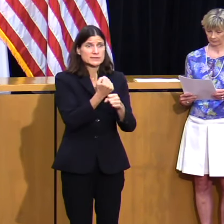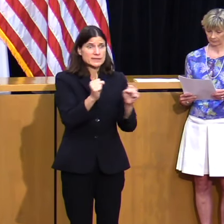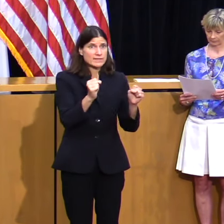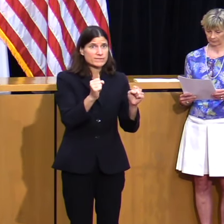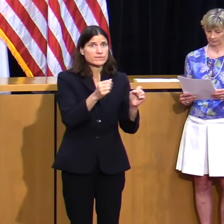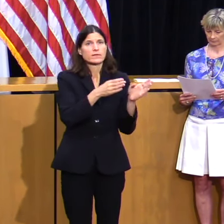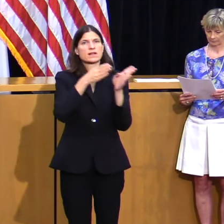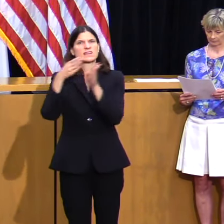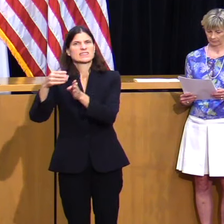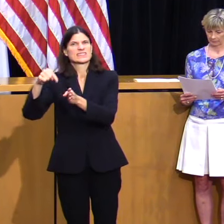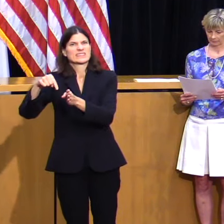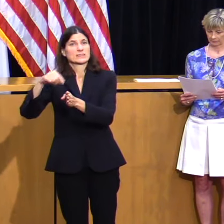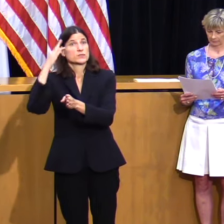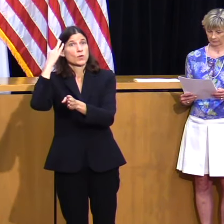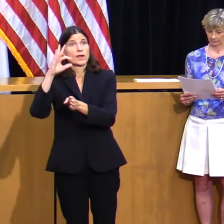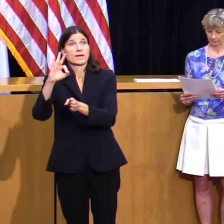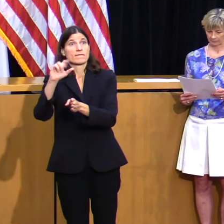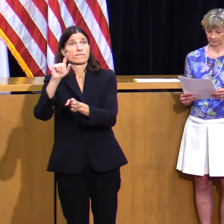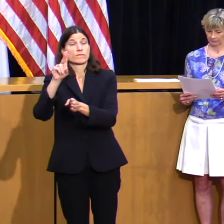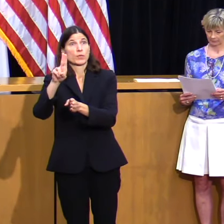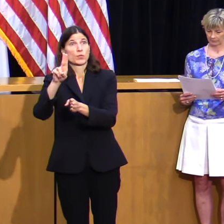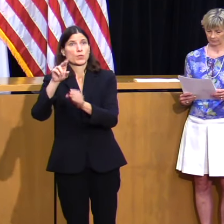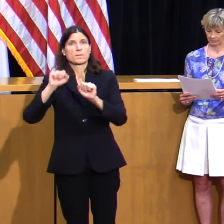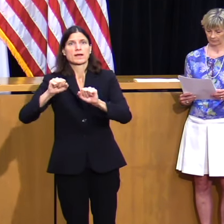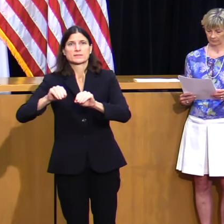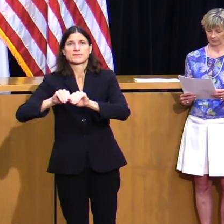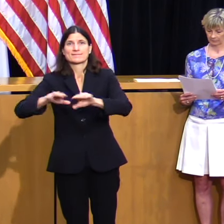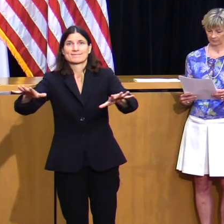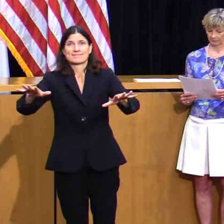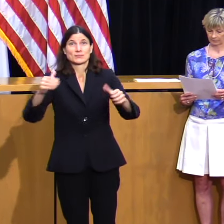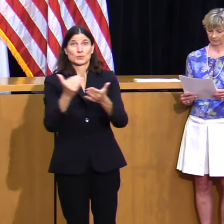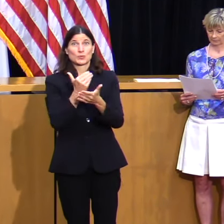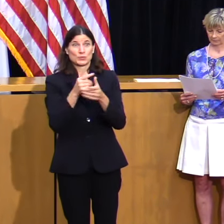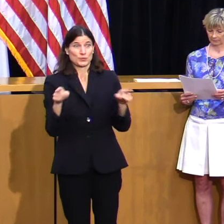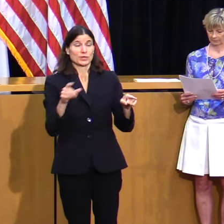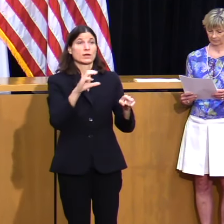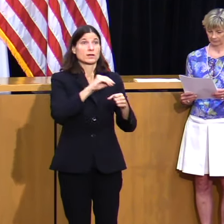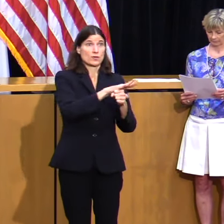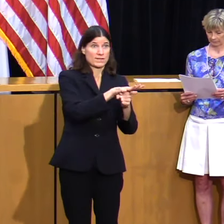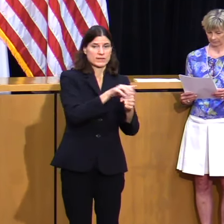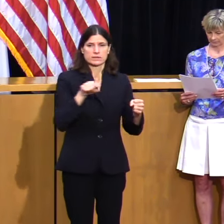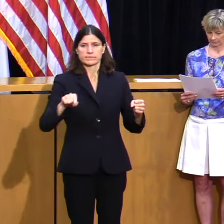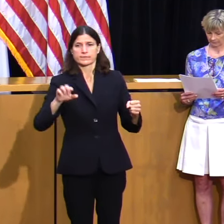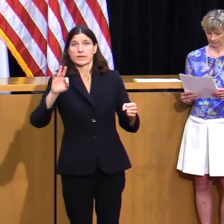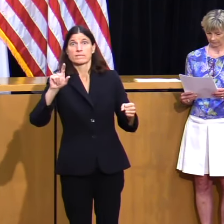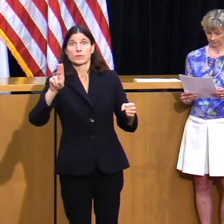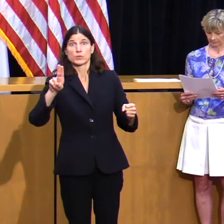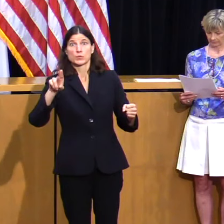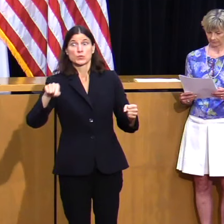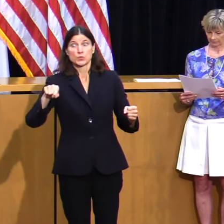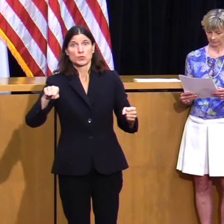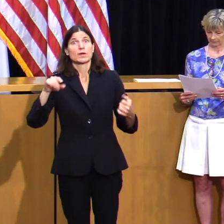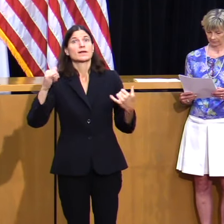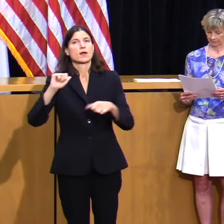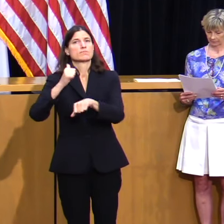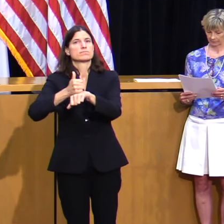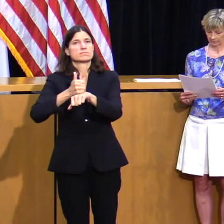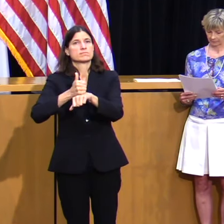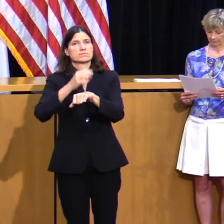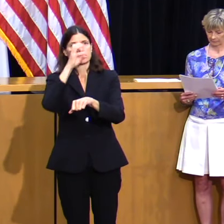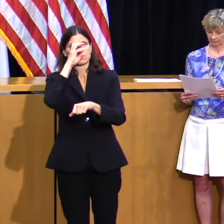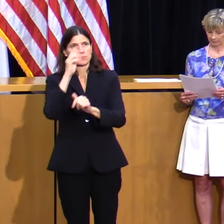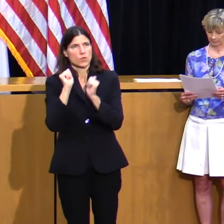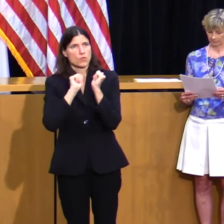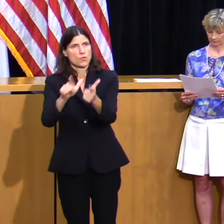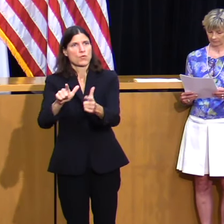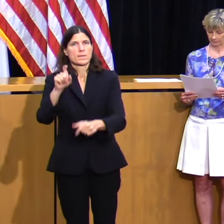be required to receive the flu vaccine. Every year, getting vaccinated is hugely important